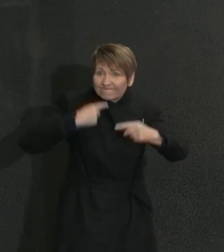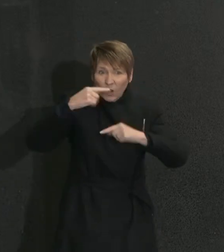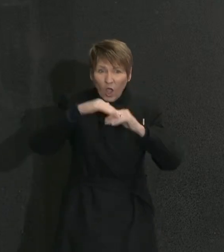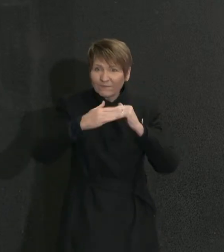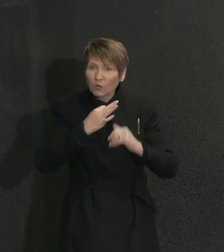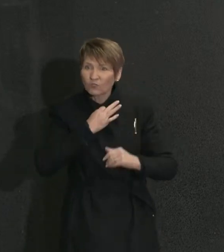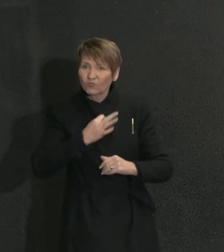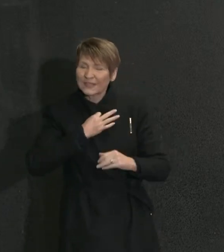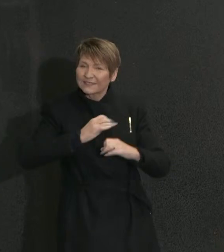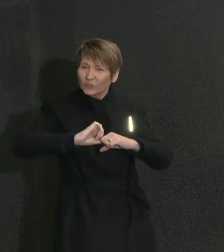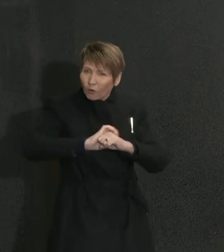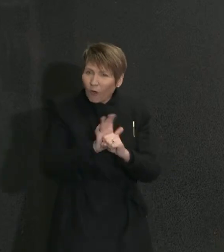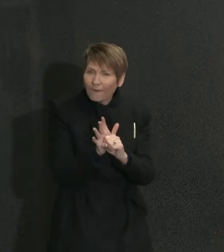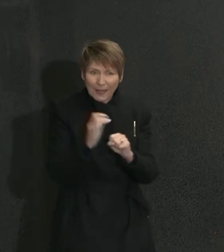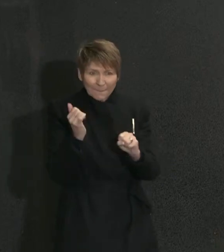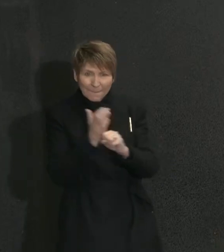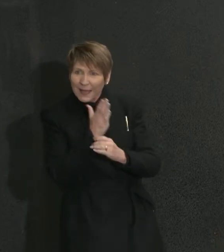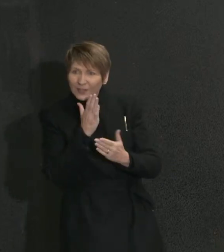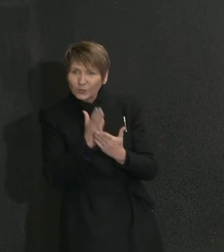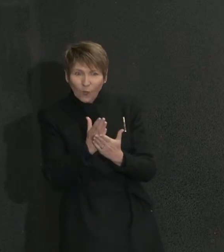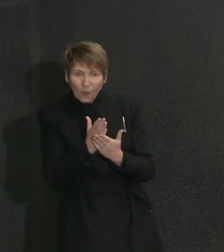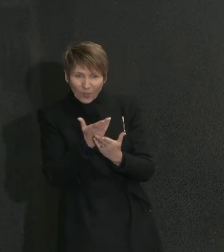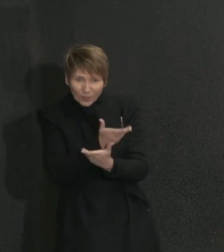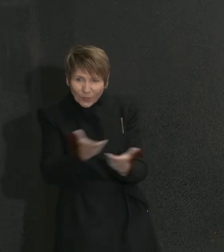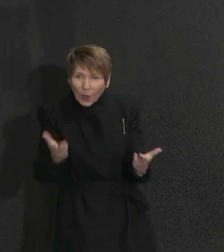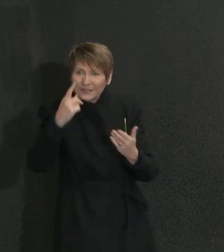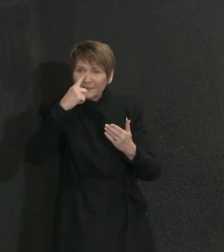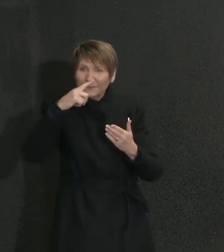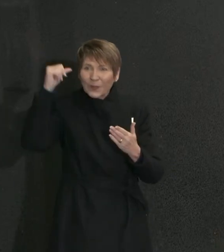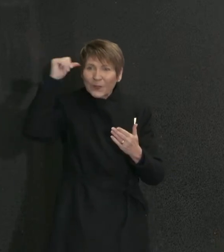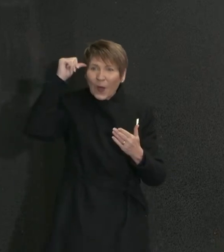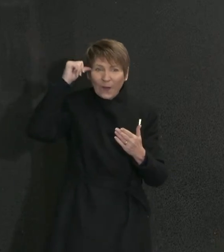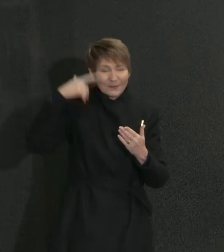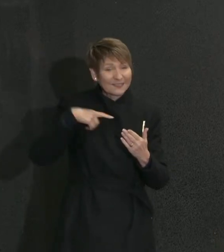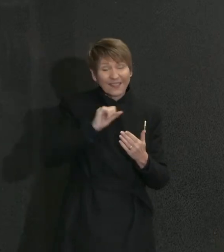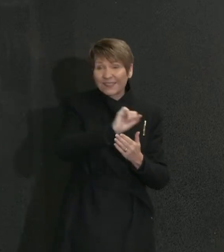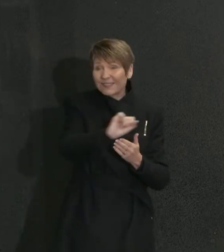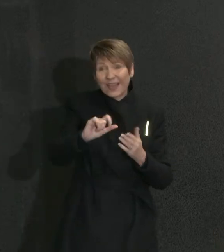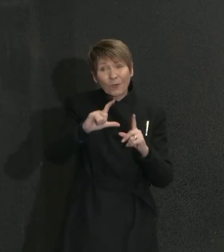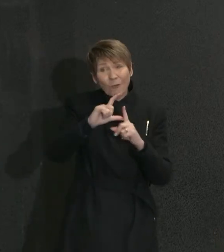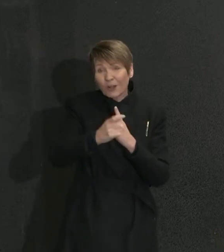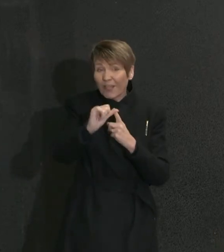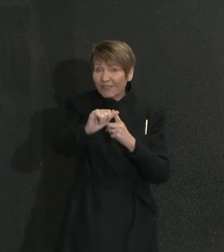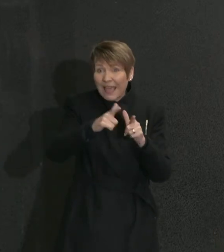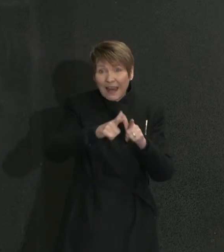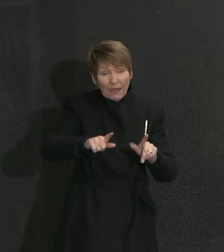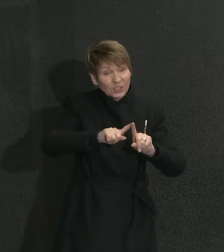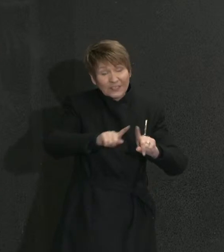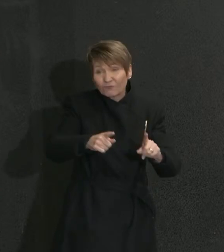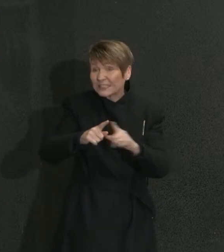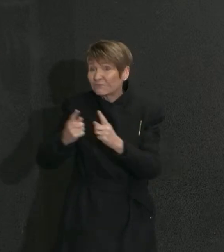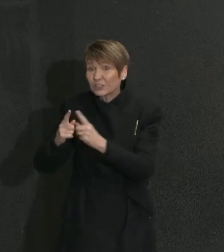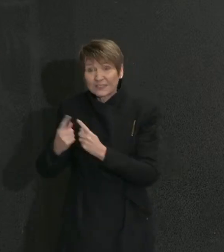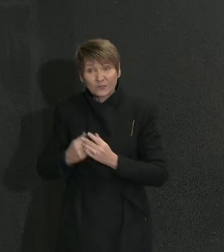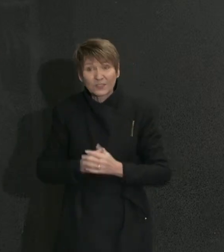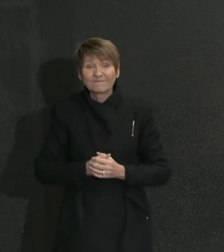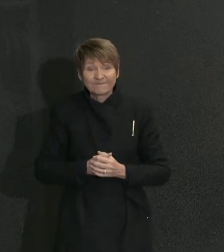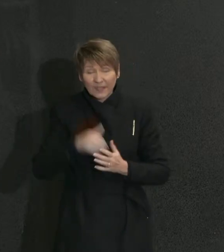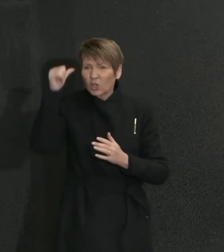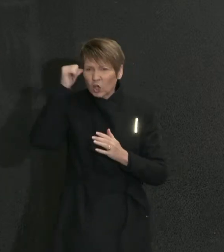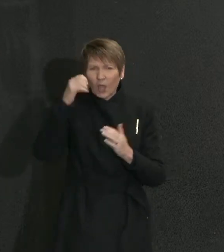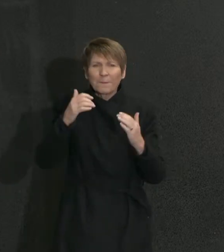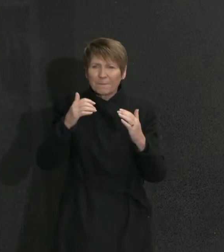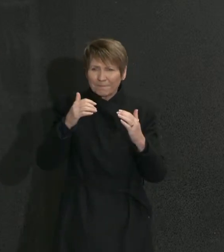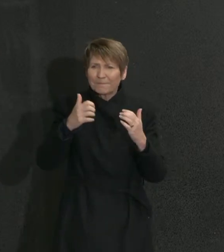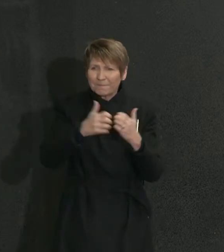of an enormous number of people, many of whom are staff, many of whom are community leaders who do